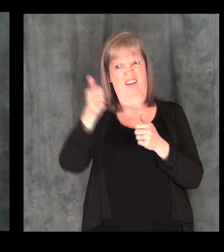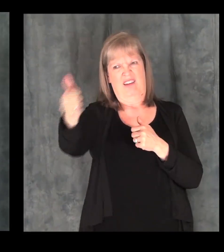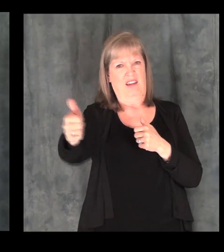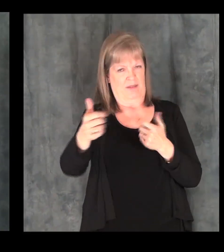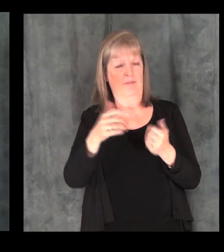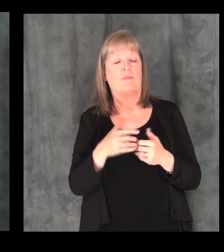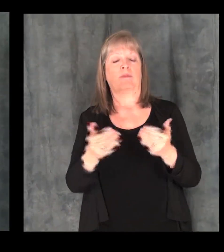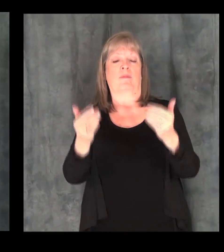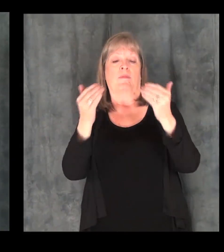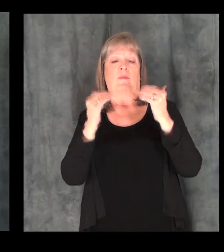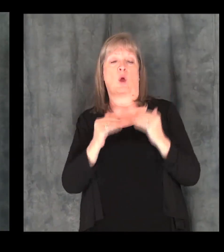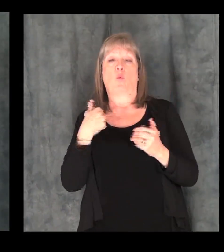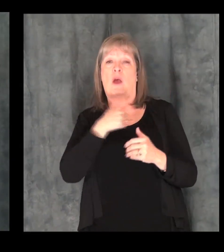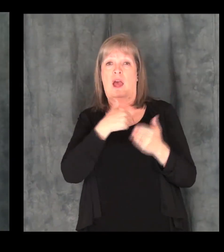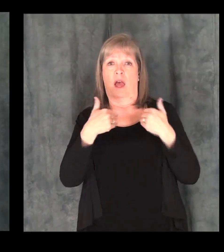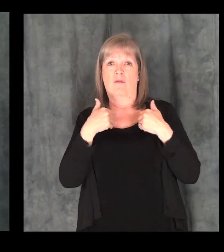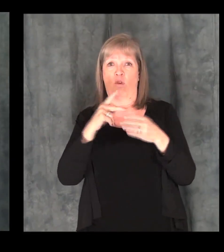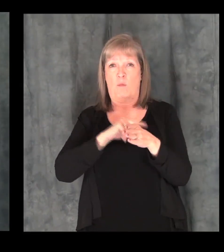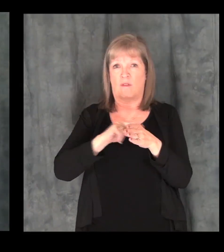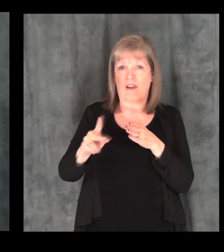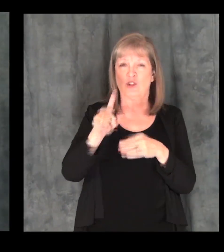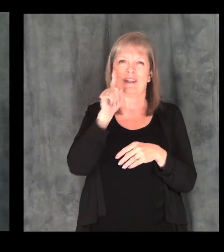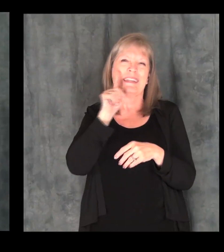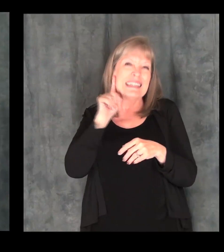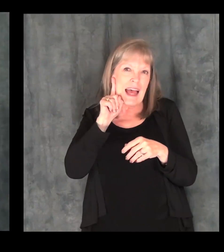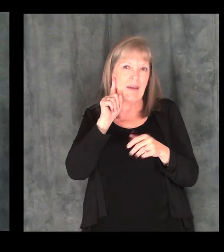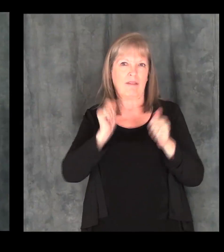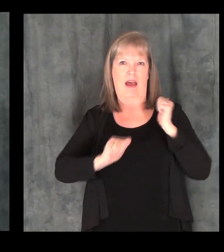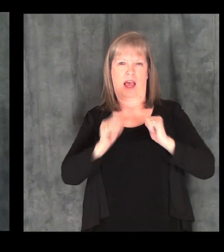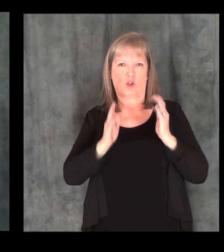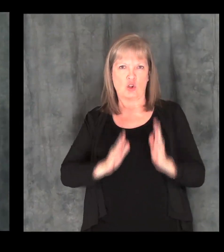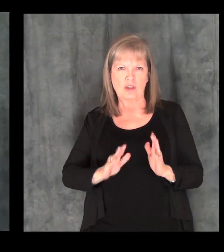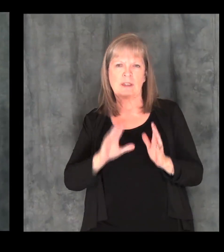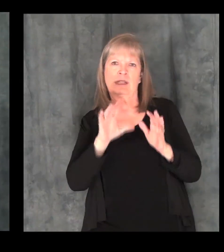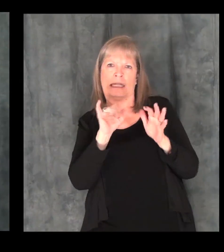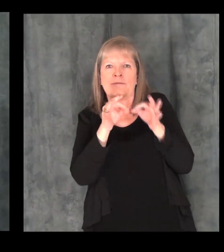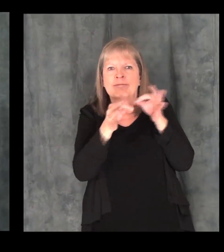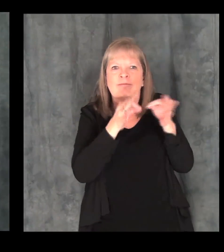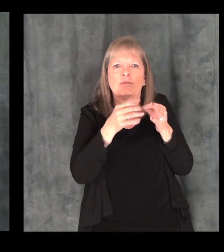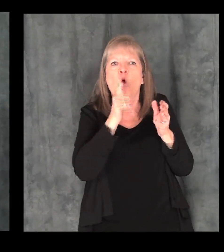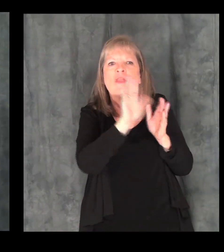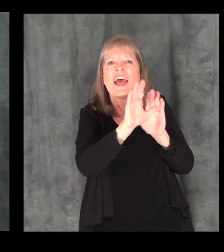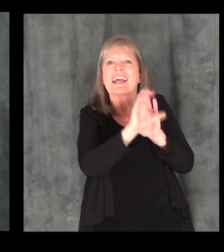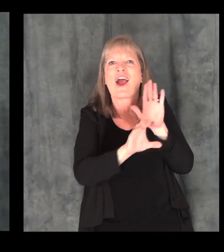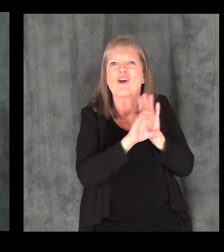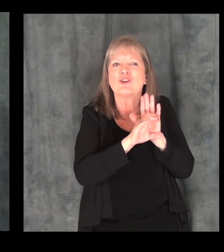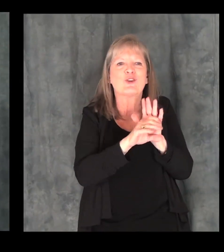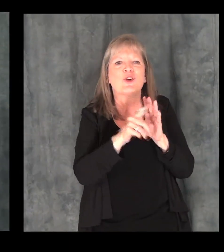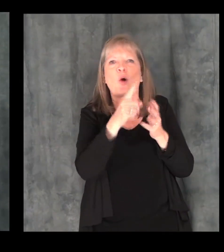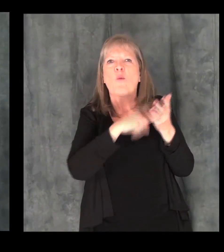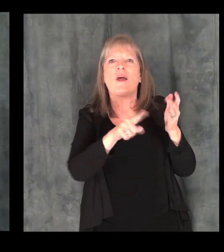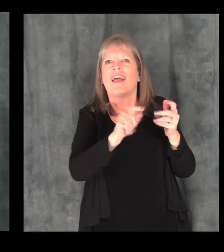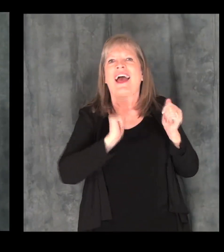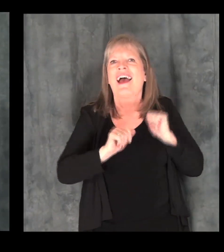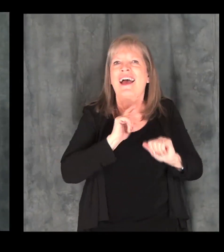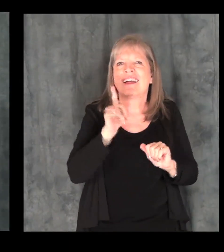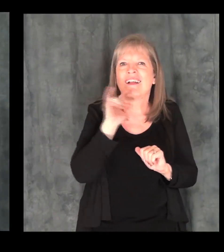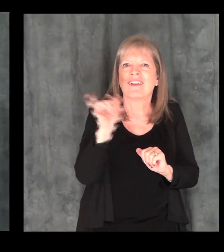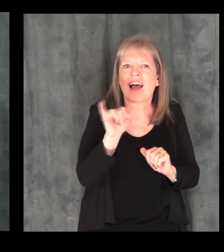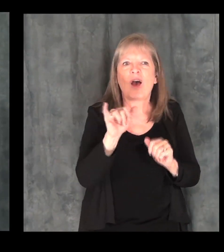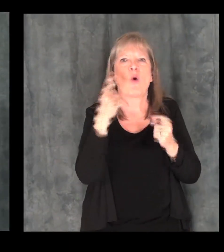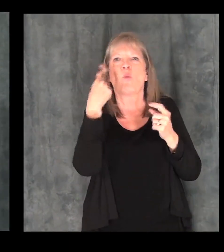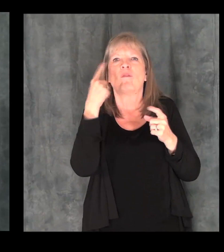had professional deaf actors involved, and they were given a brief on their character, who they were playing, why they were in